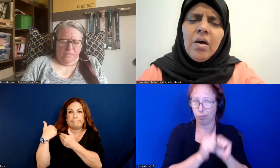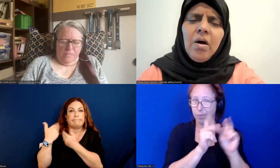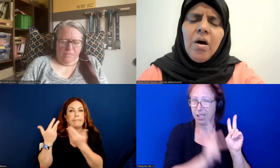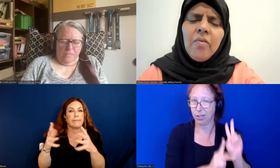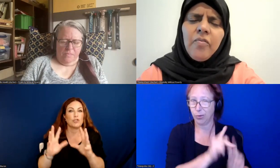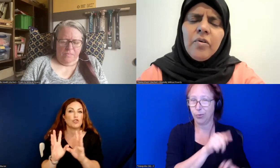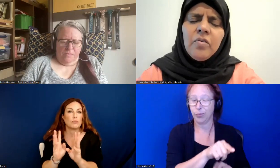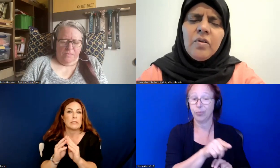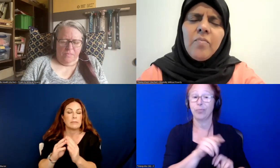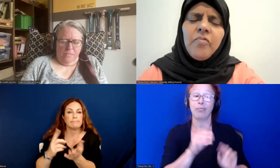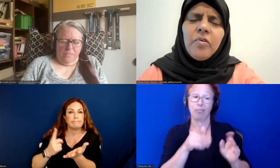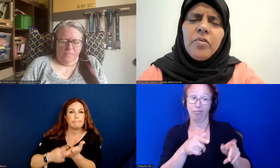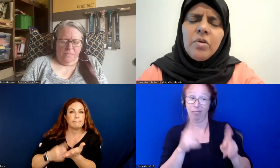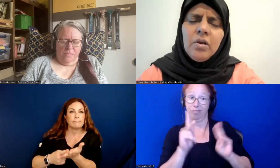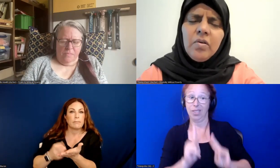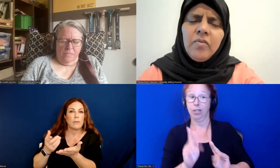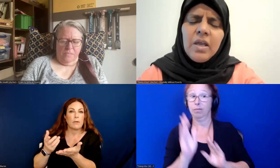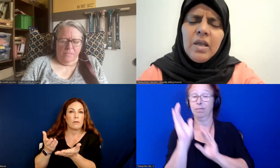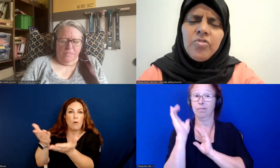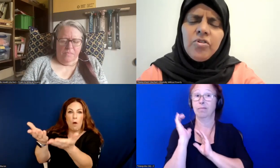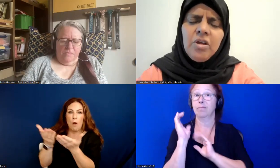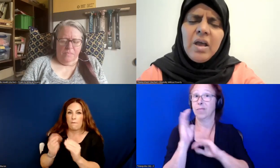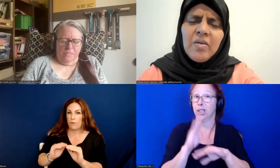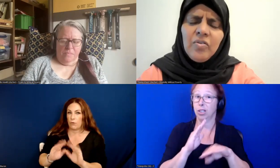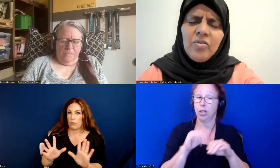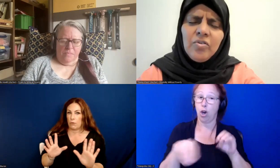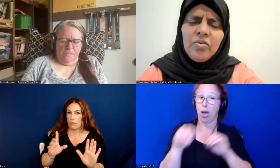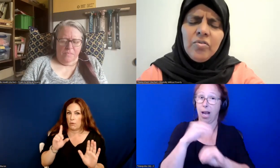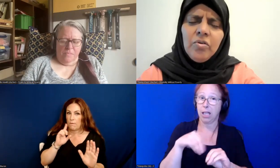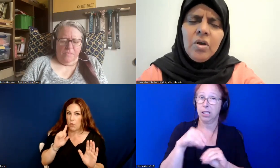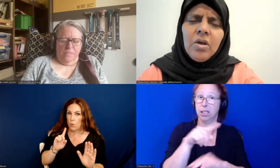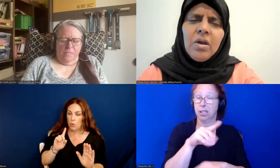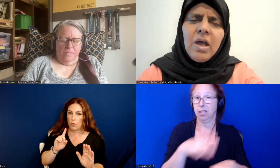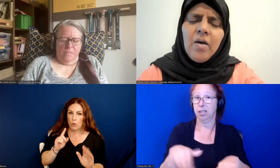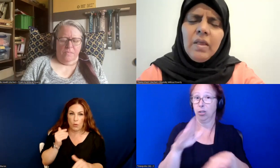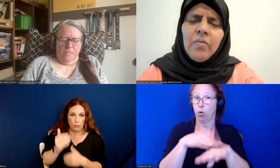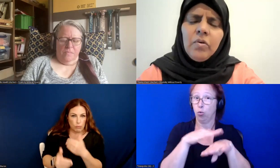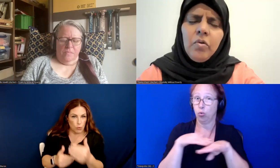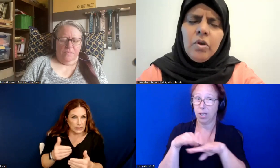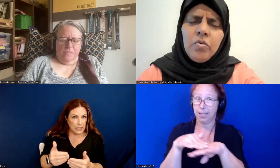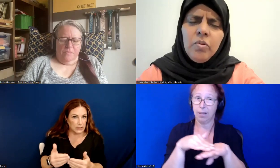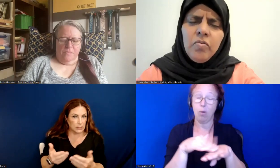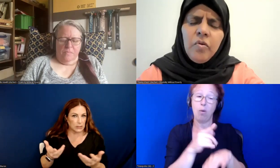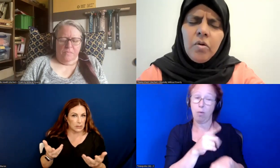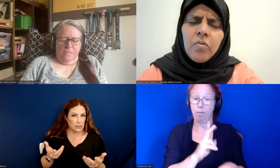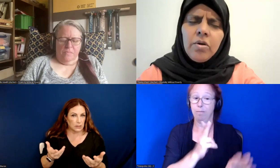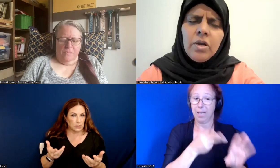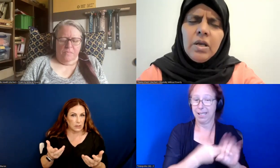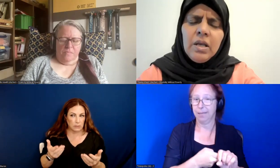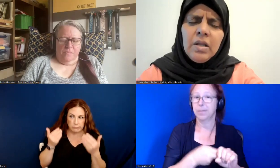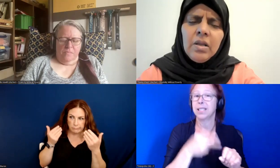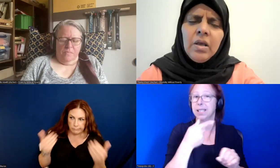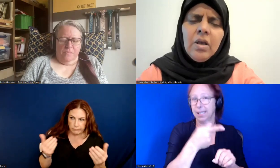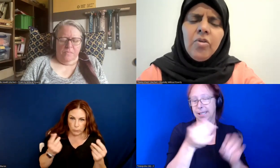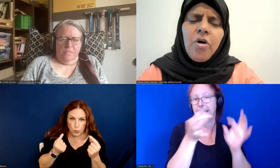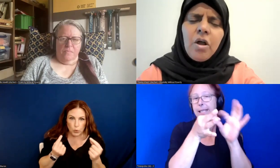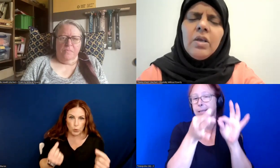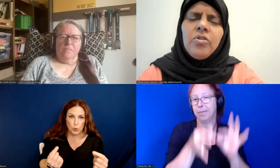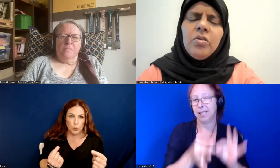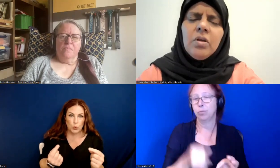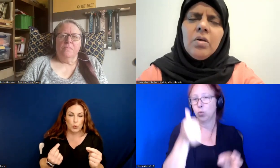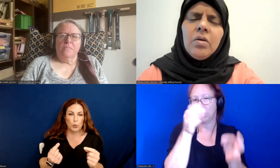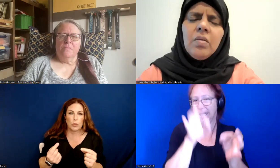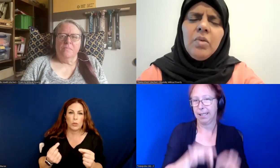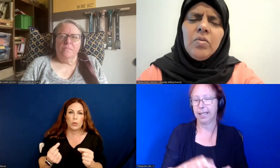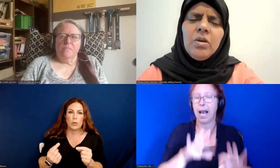meeting, offered some further clarification as to how they were going to move forward in